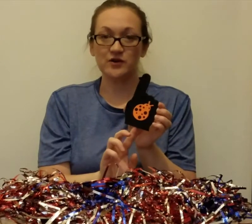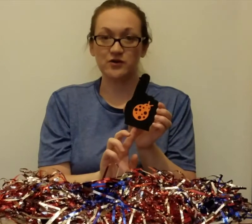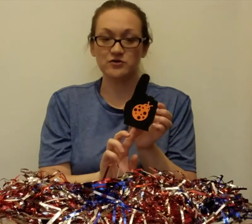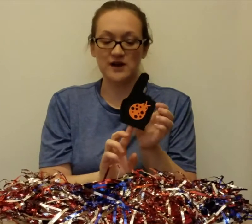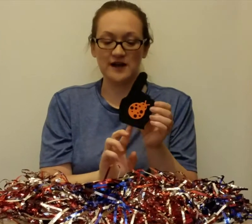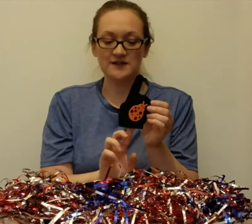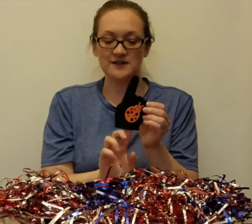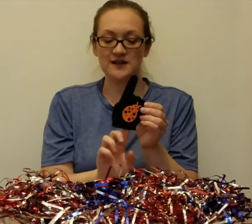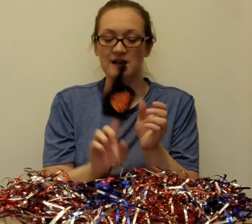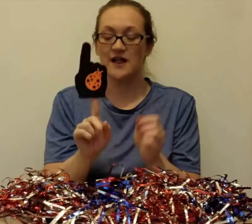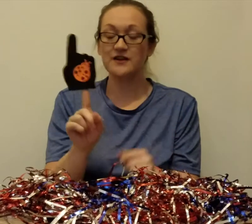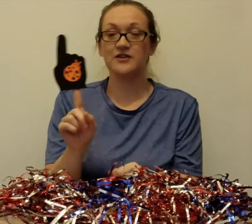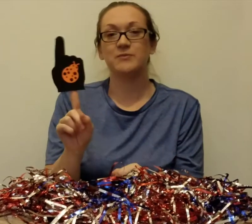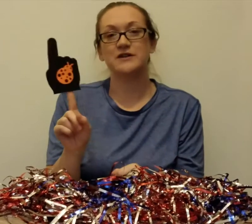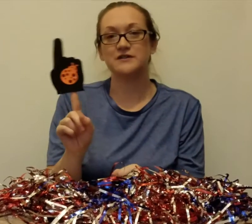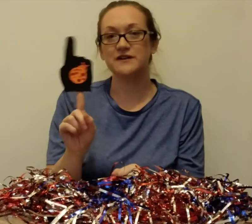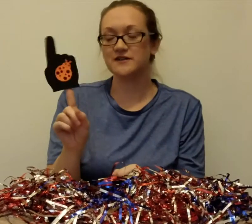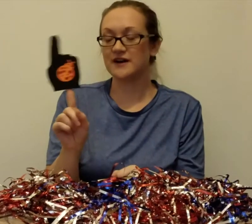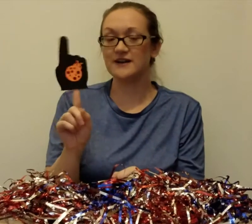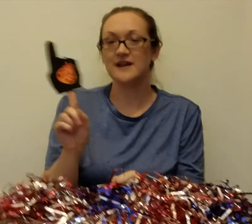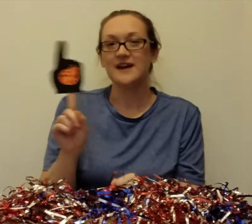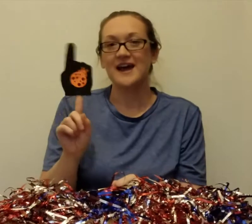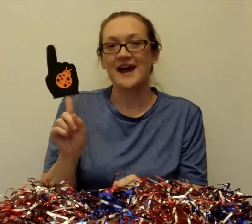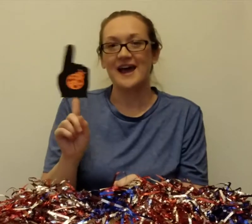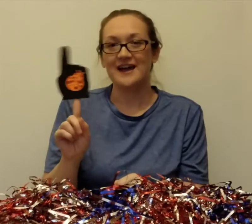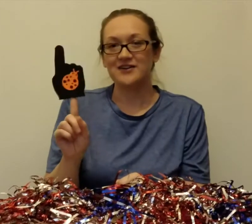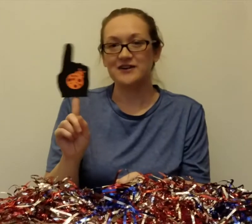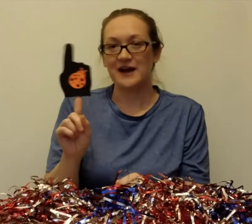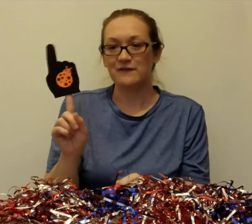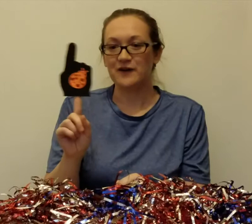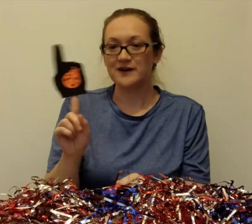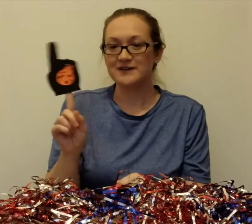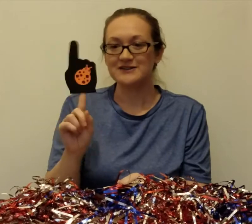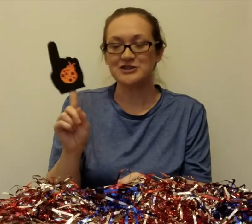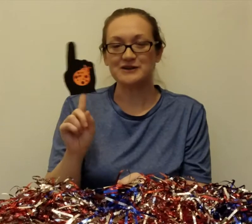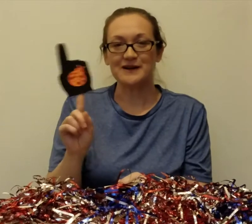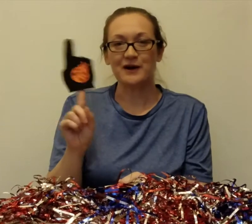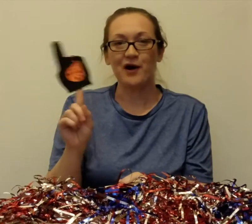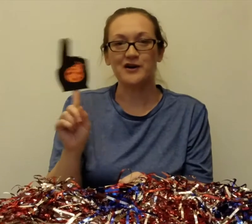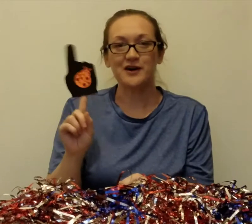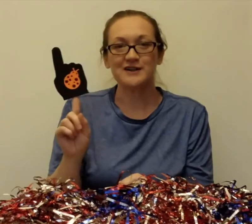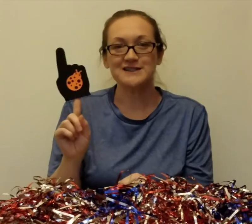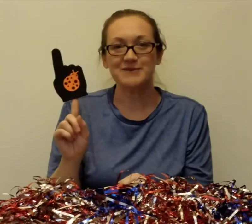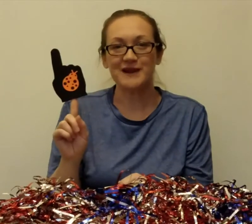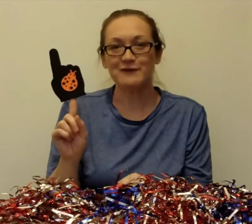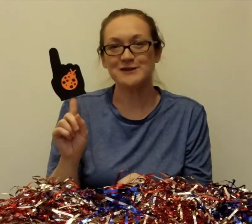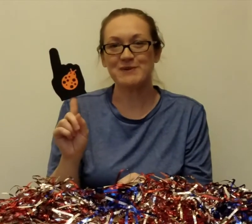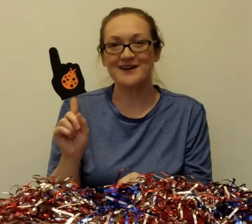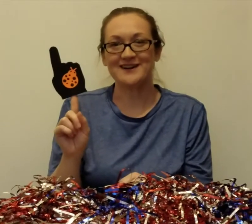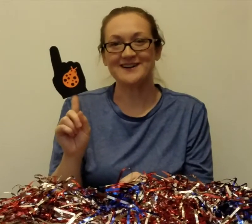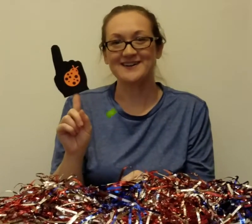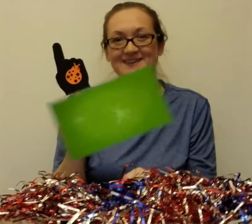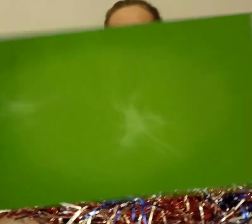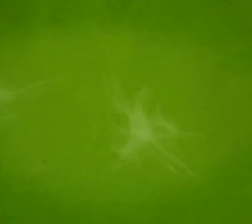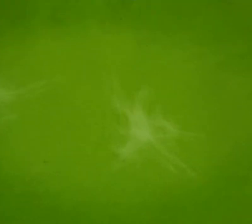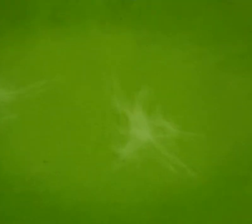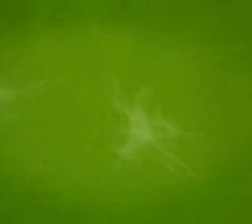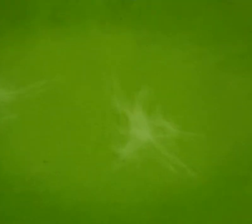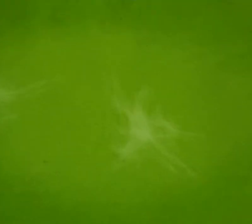glue dries, and then you can put your finger on it, and you can have fun cheering on God's team, Life is Better.